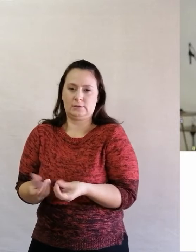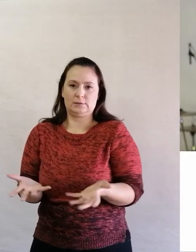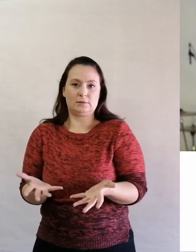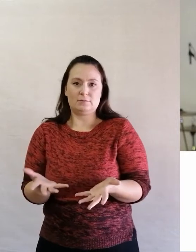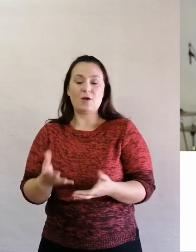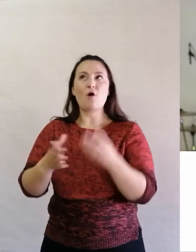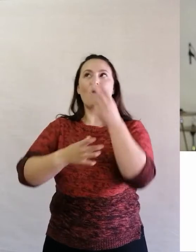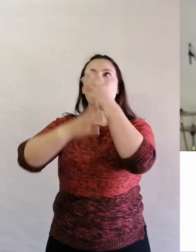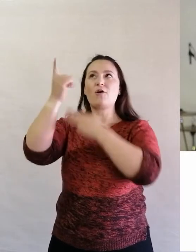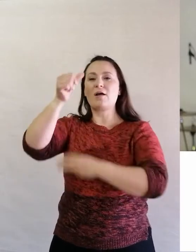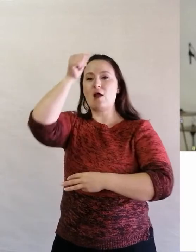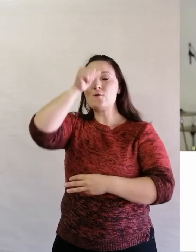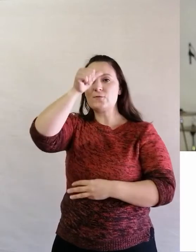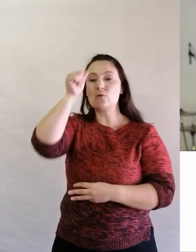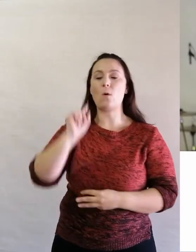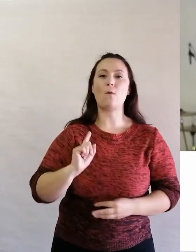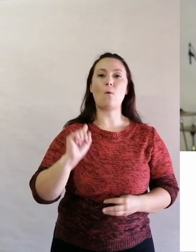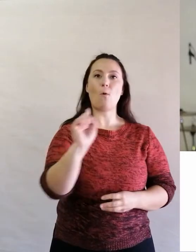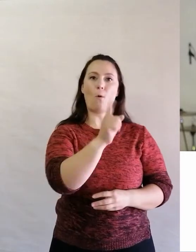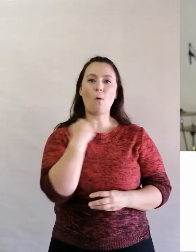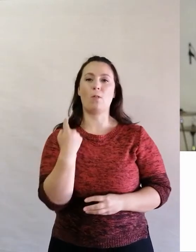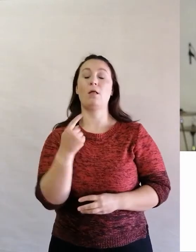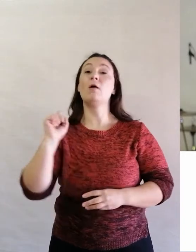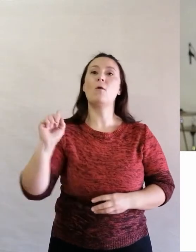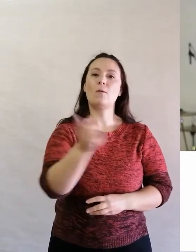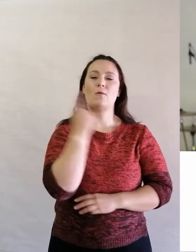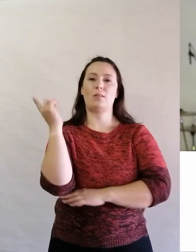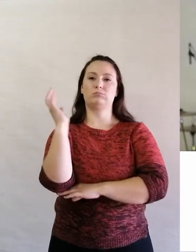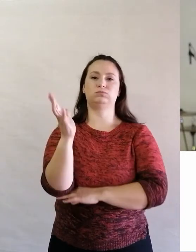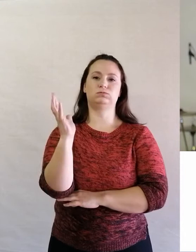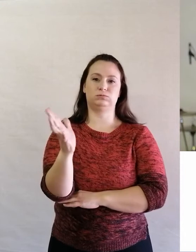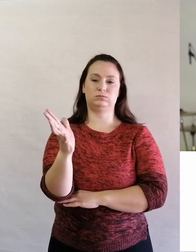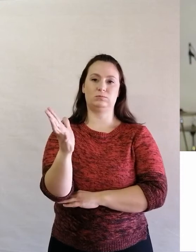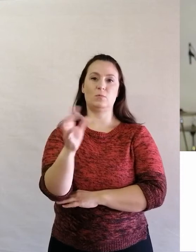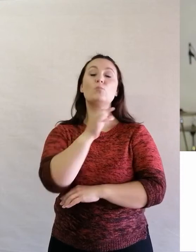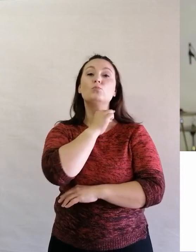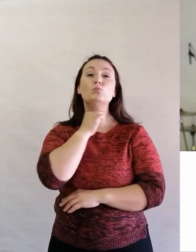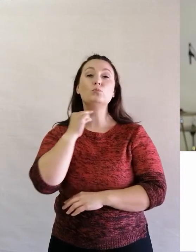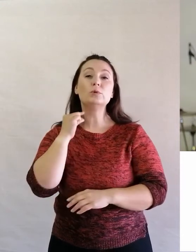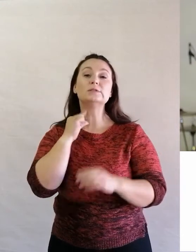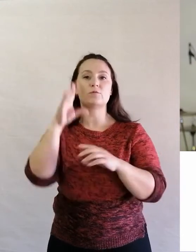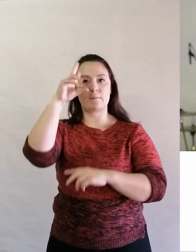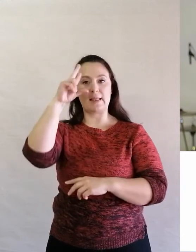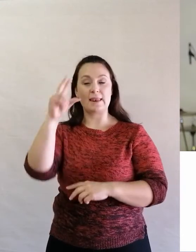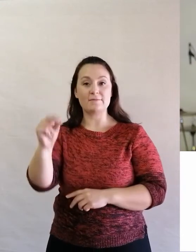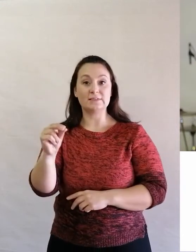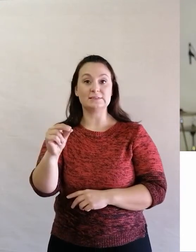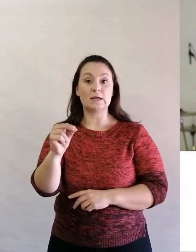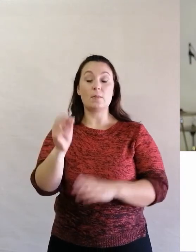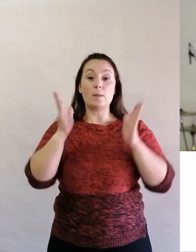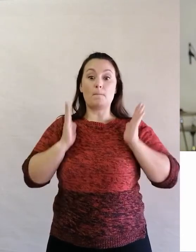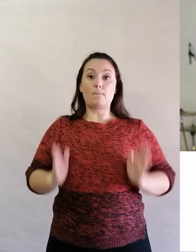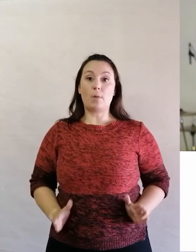God anoints all of us so that we can preach the gospel. Priesthood of believers doctrine says that every part of this